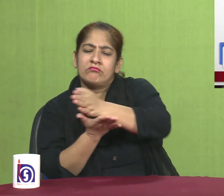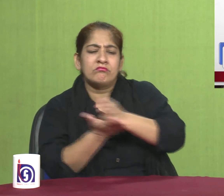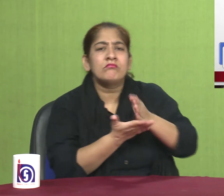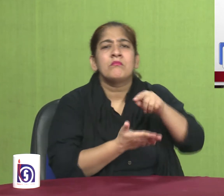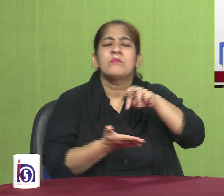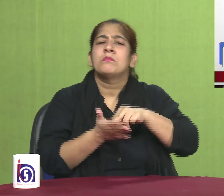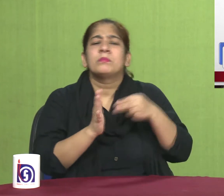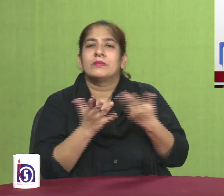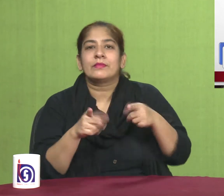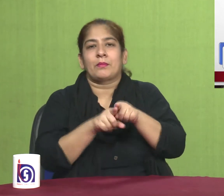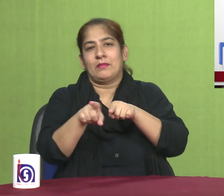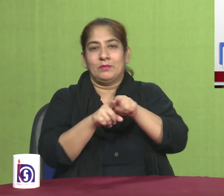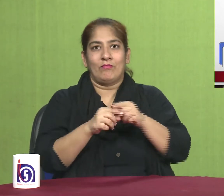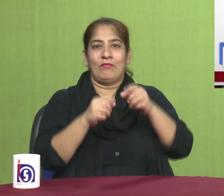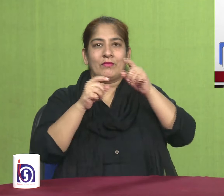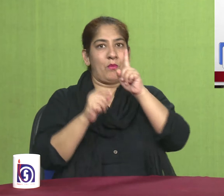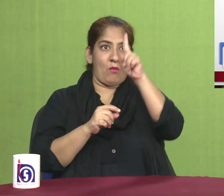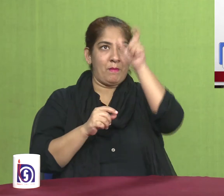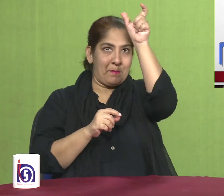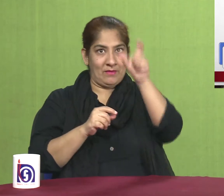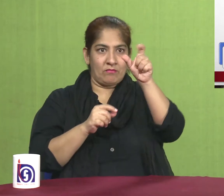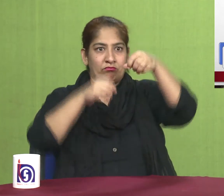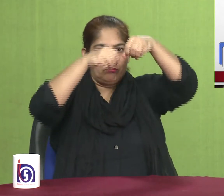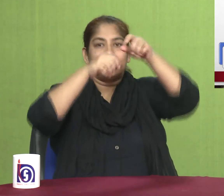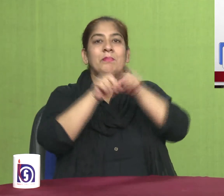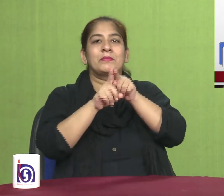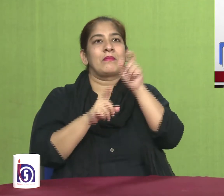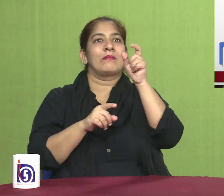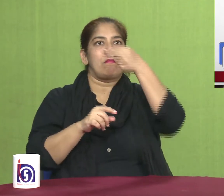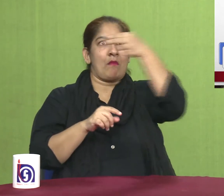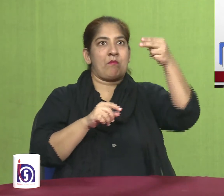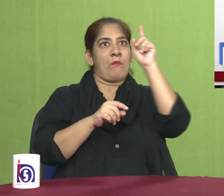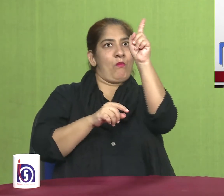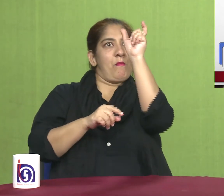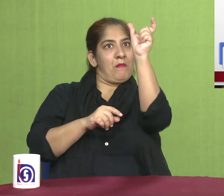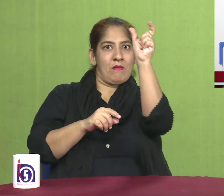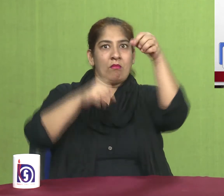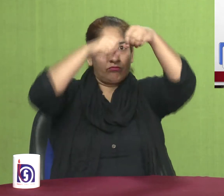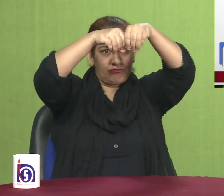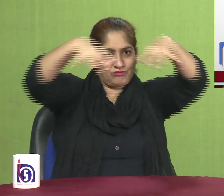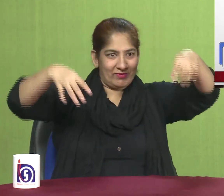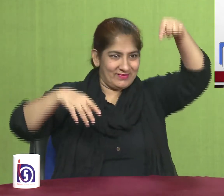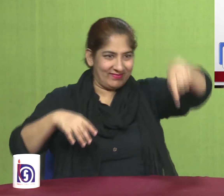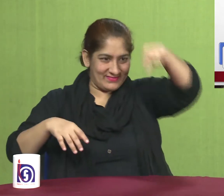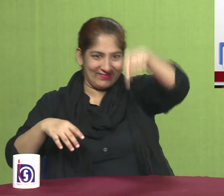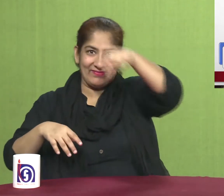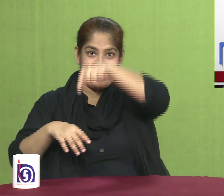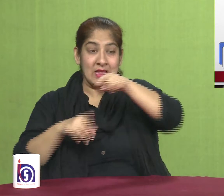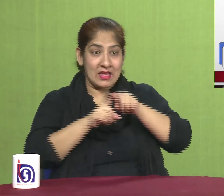Business finances are of mainly three types. There are different types of business finances.